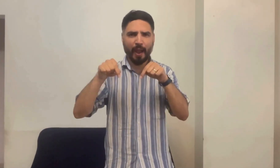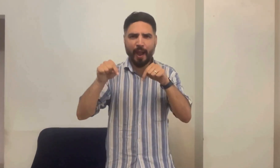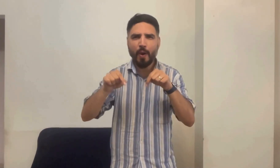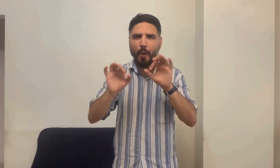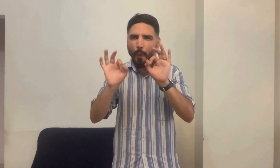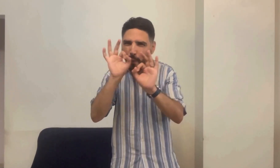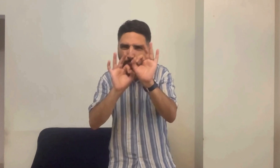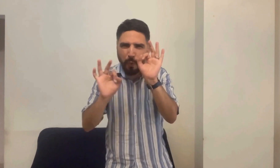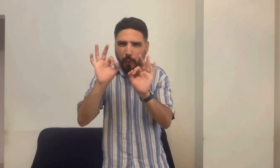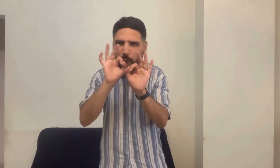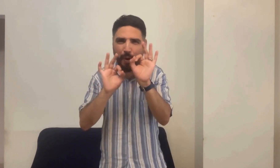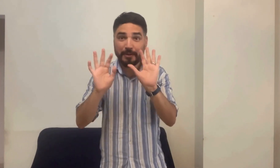But we need to be careful